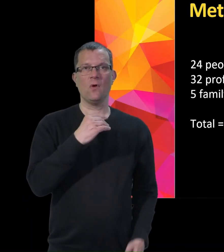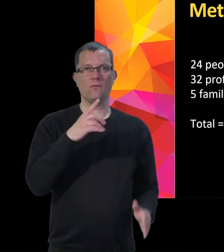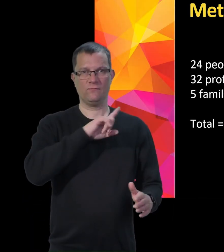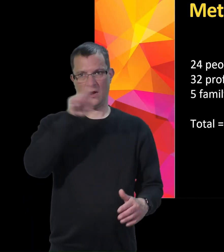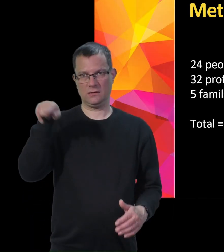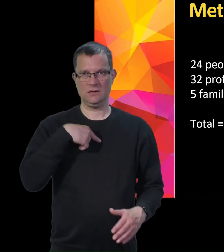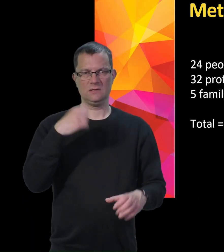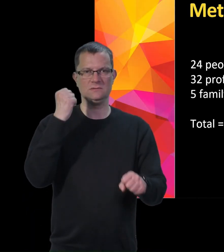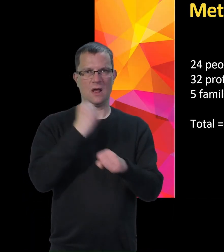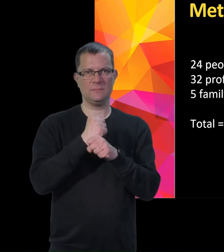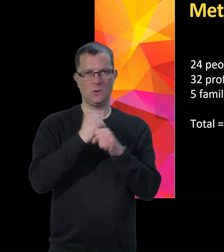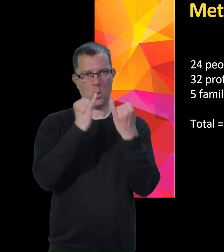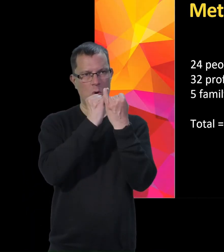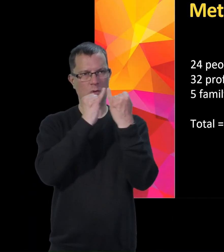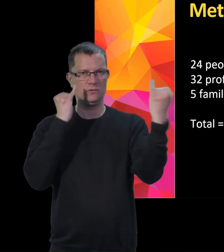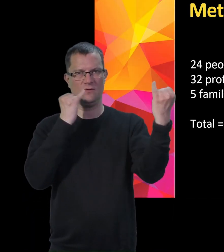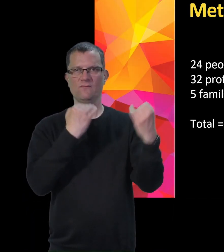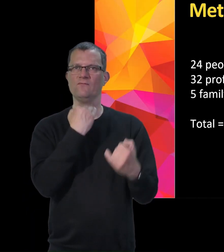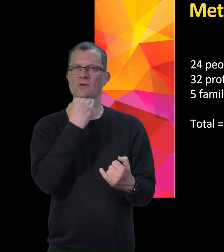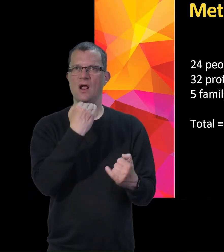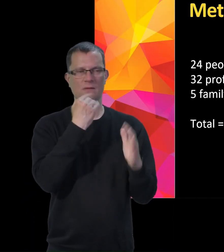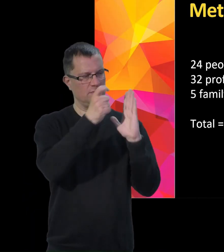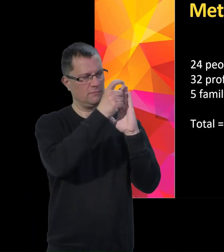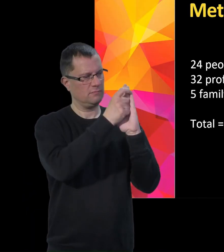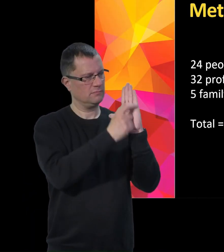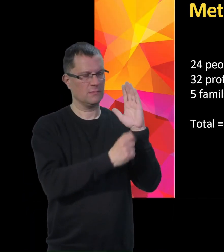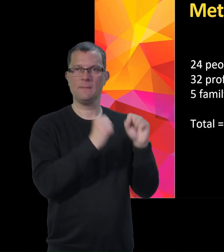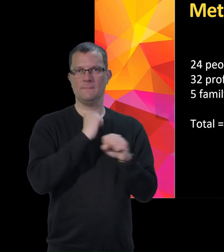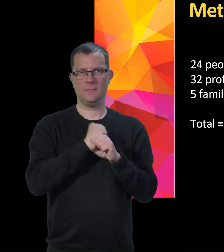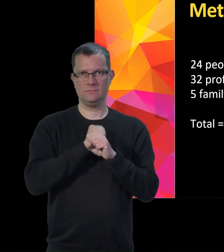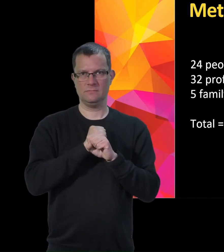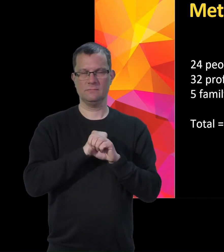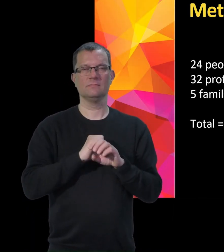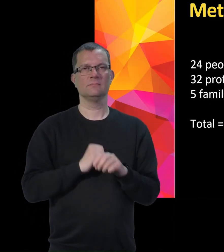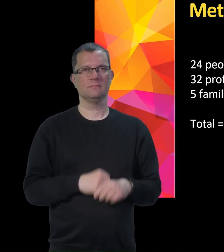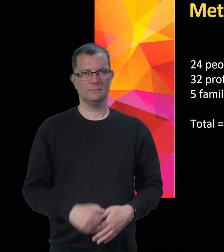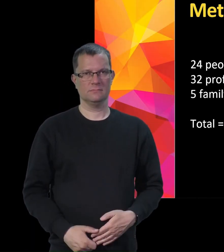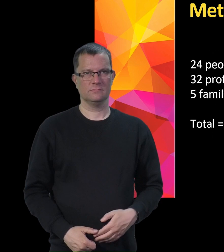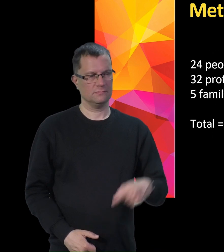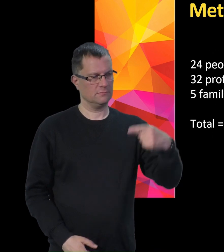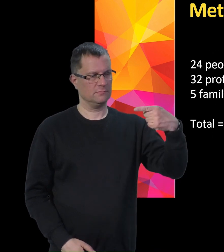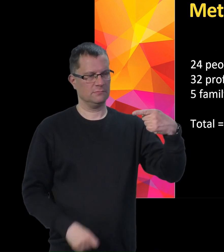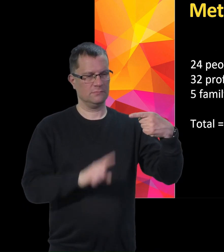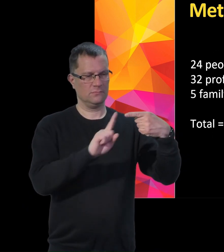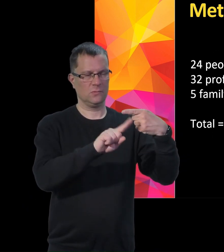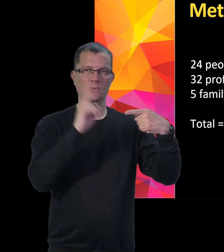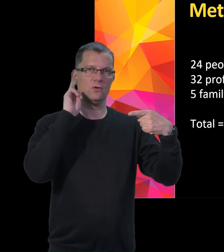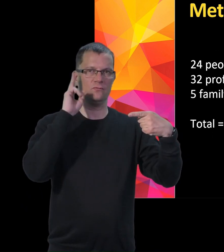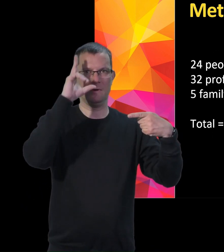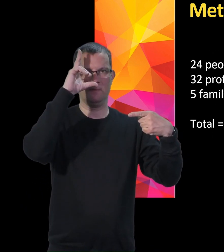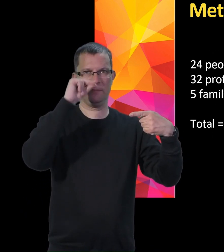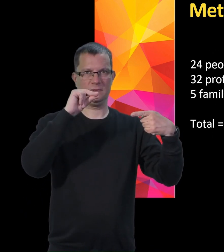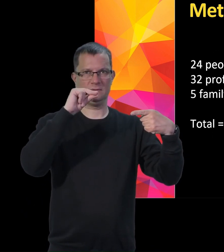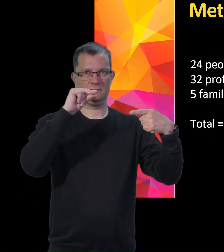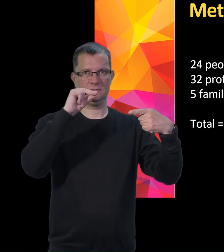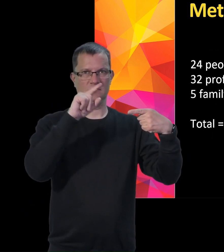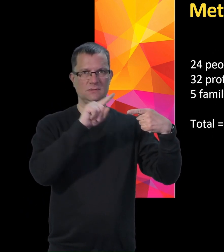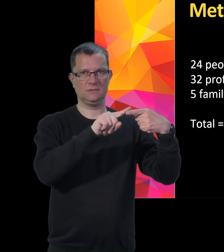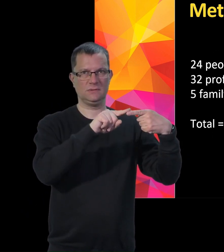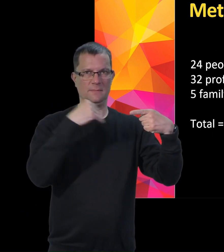Next slides, on methods and participants. We developed an online questionnaire. It had 3